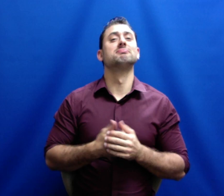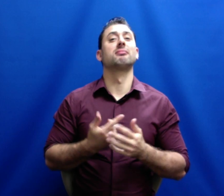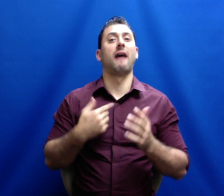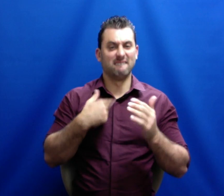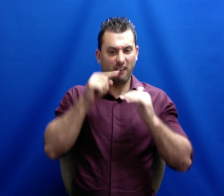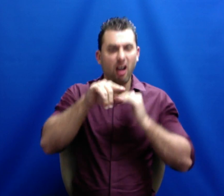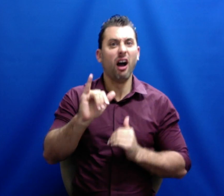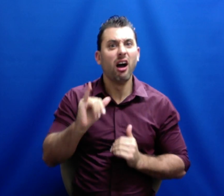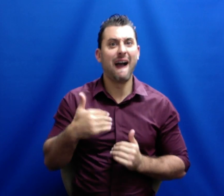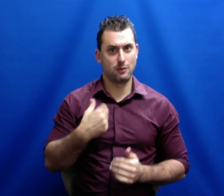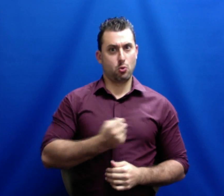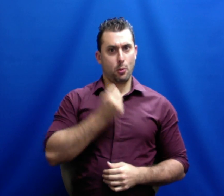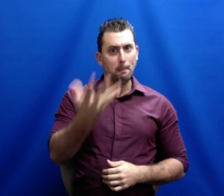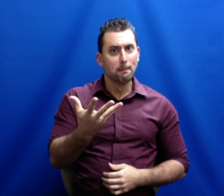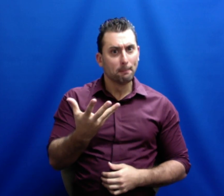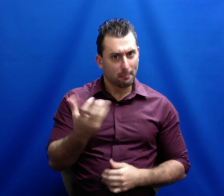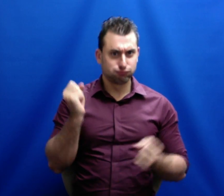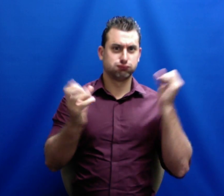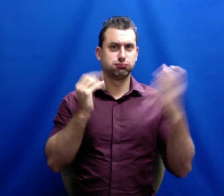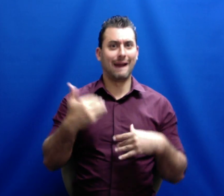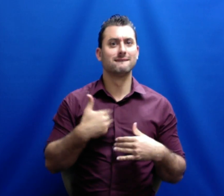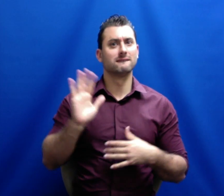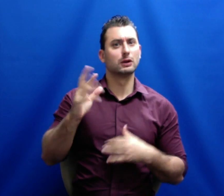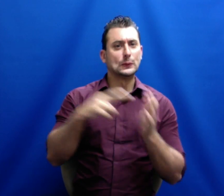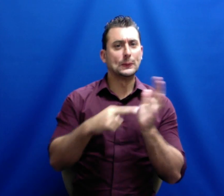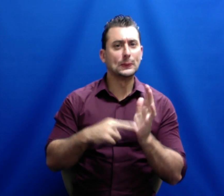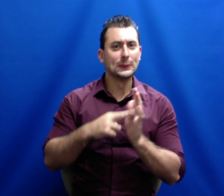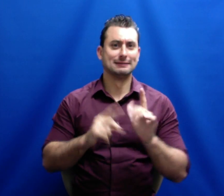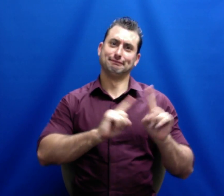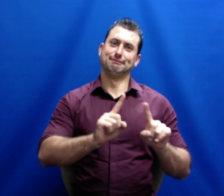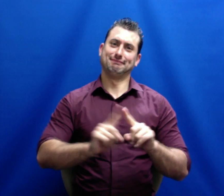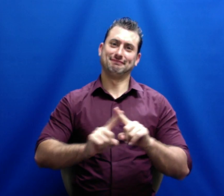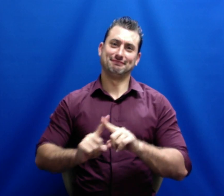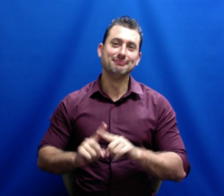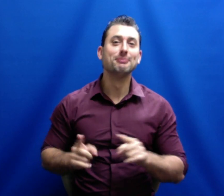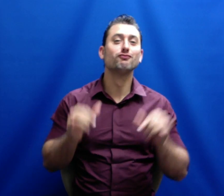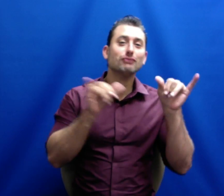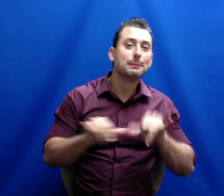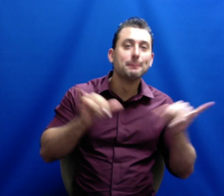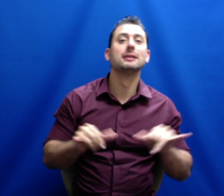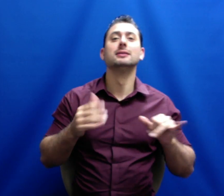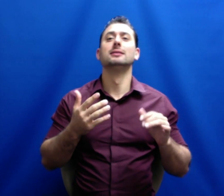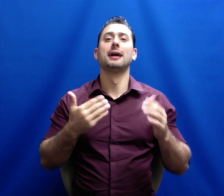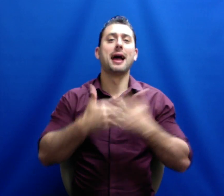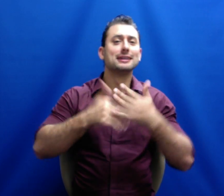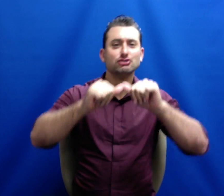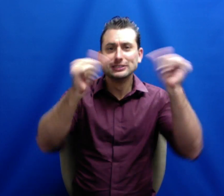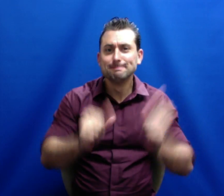They have poetry. And poetry has its own rules that are different from English. The hand shapes and the